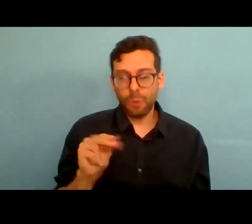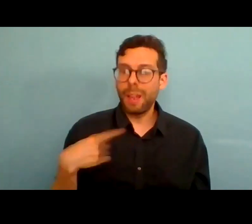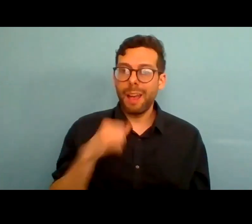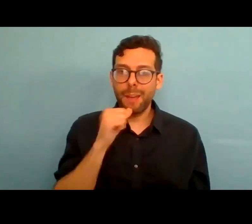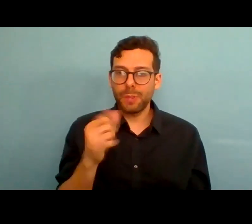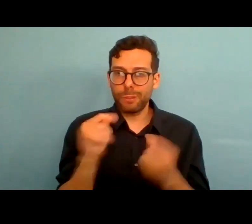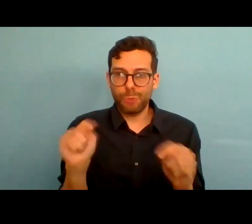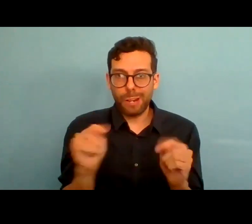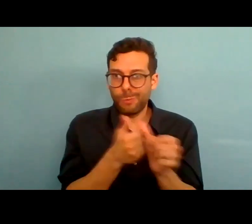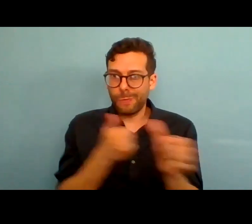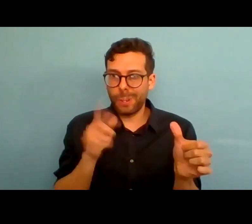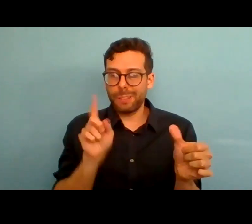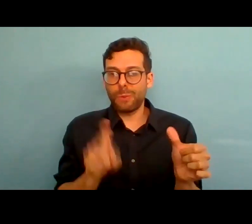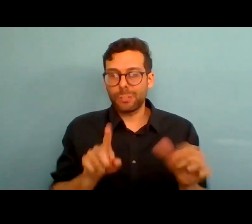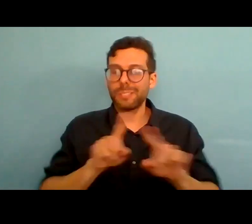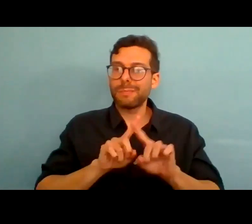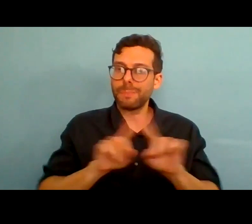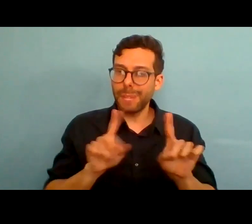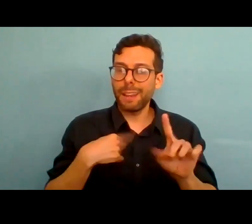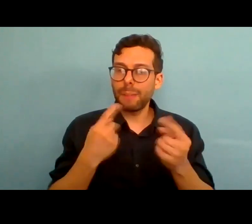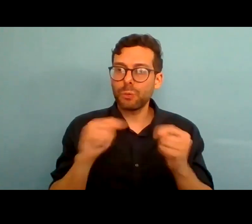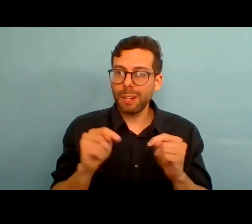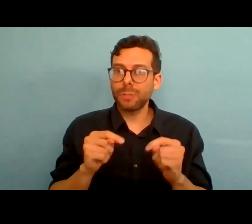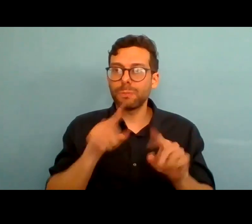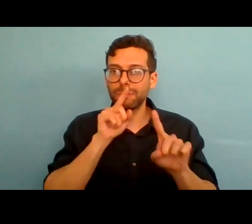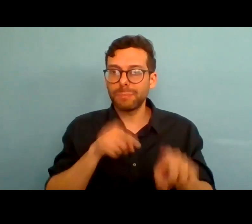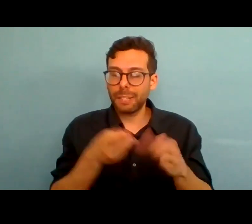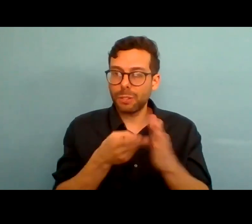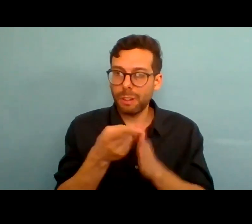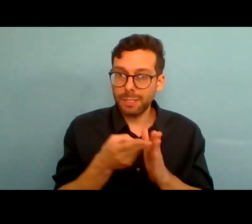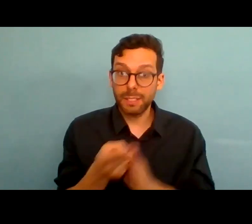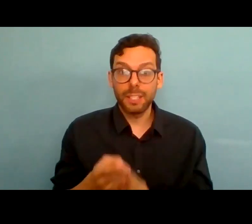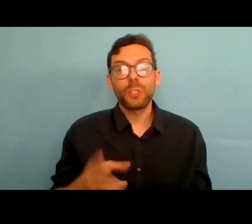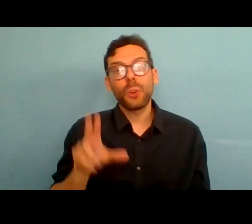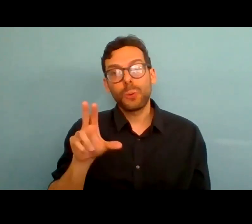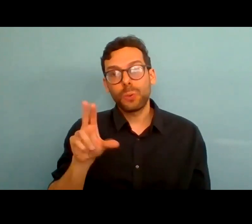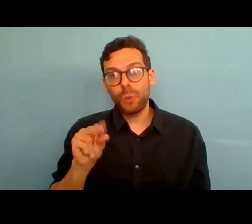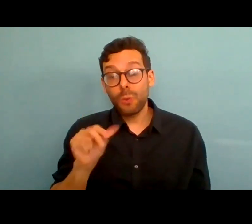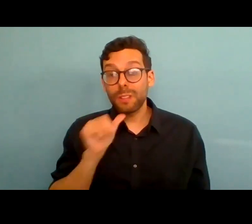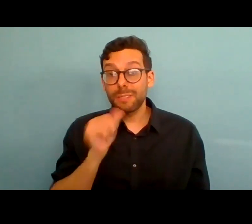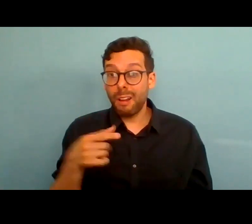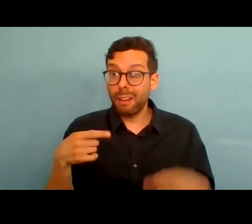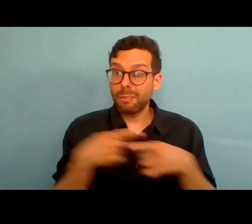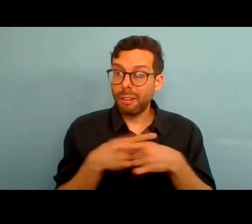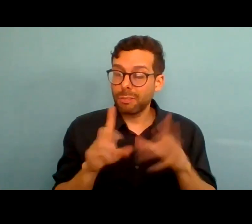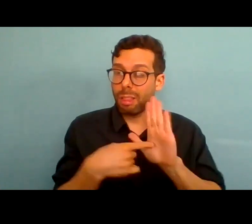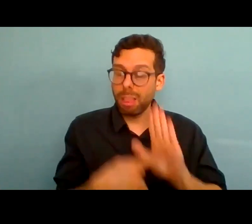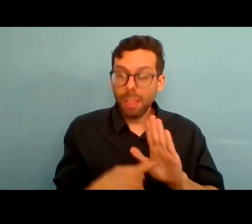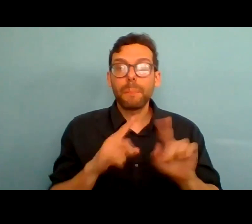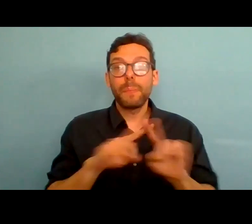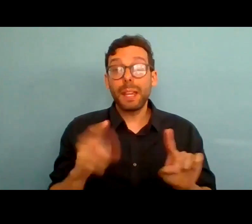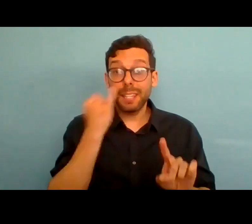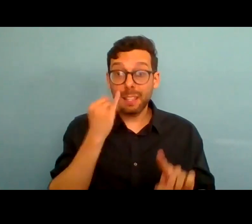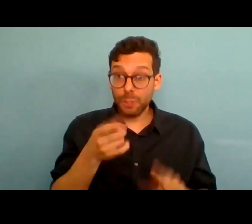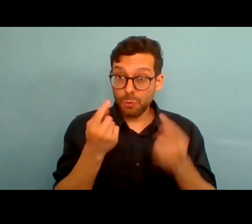honestly. So no, there are not, but like anything, it's something that if you try melatonin, then it's important to monitor